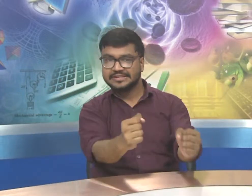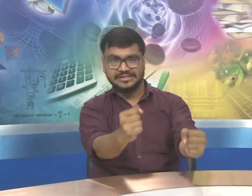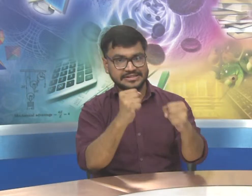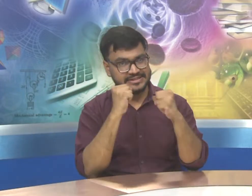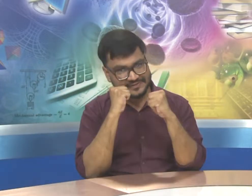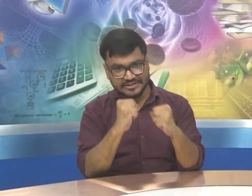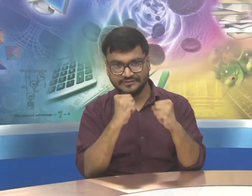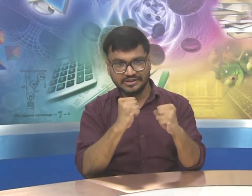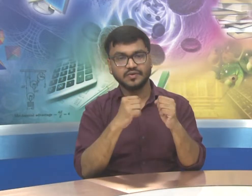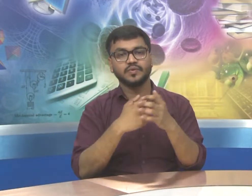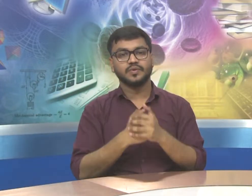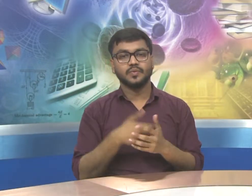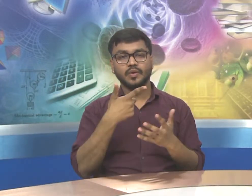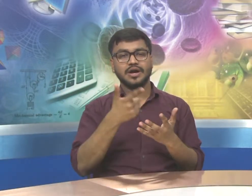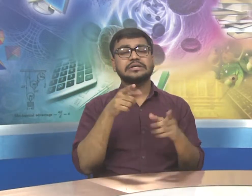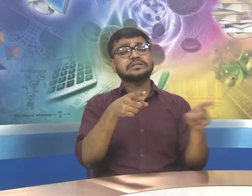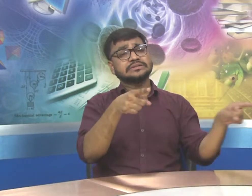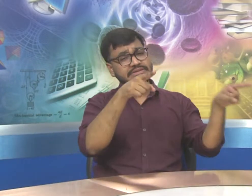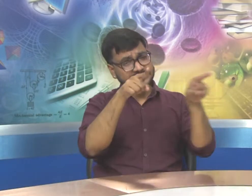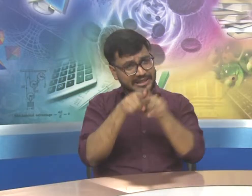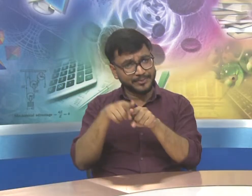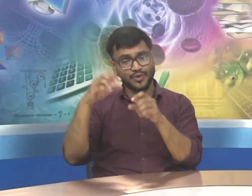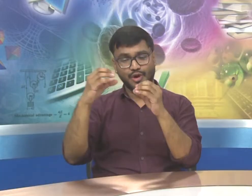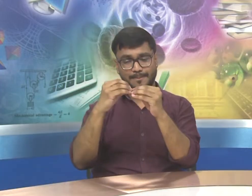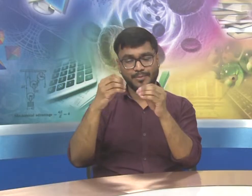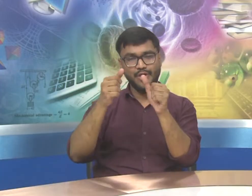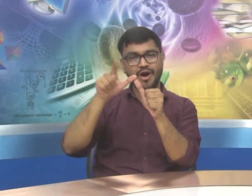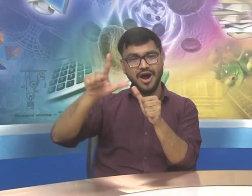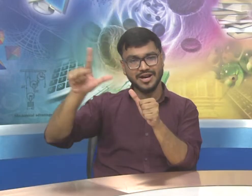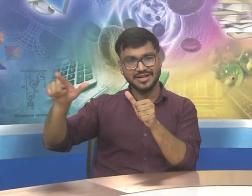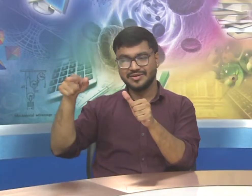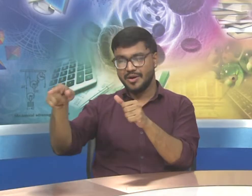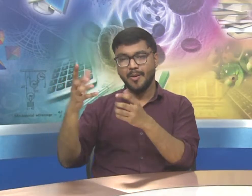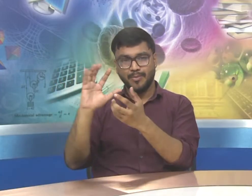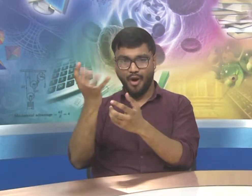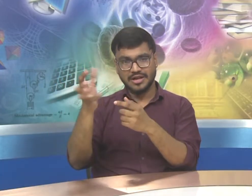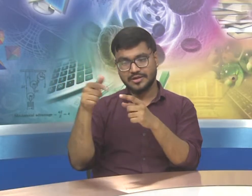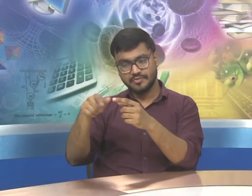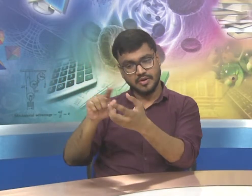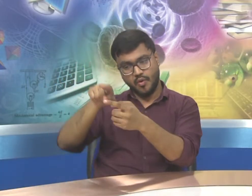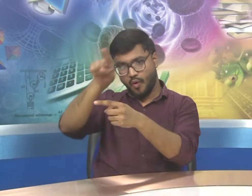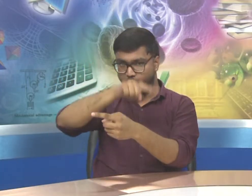But for practical purposes, they consider it spherical.